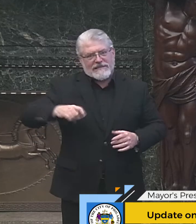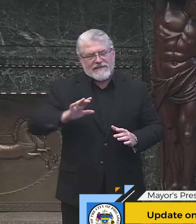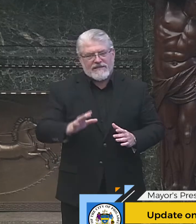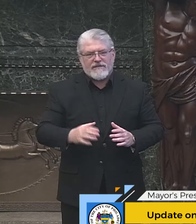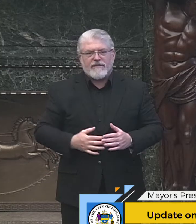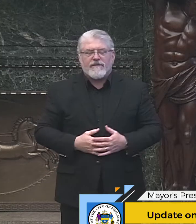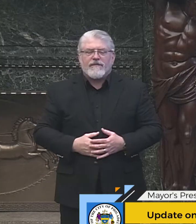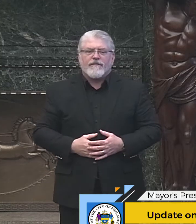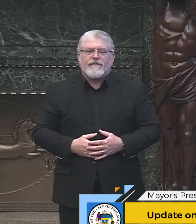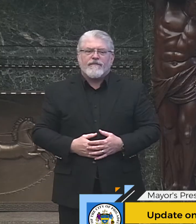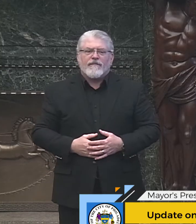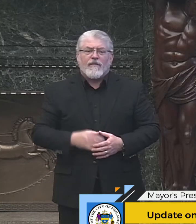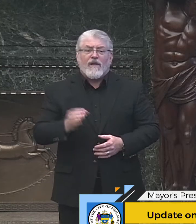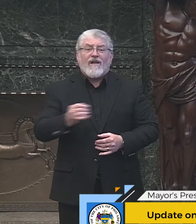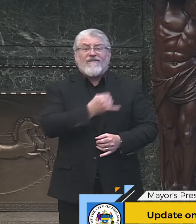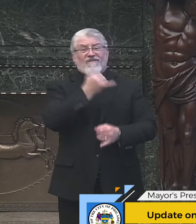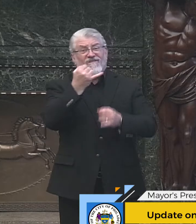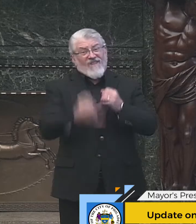a reminder,